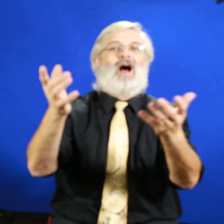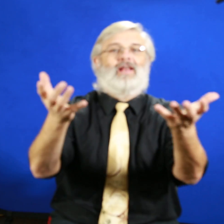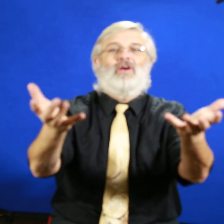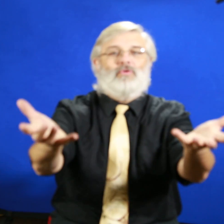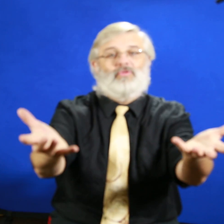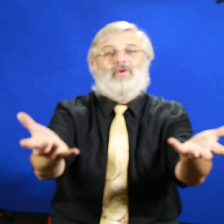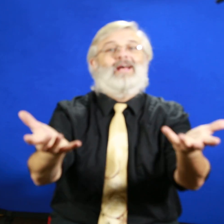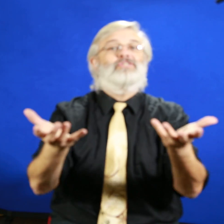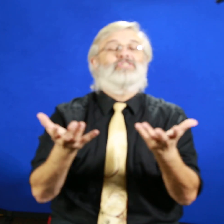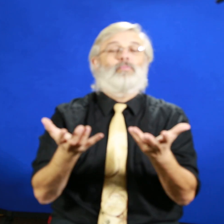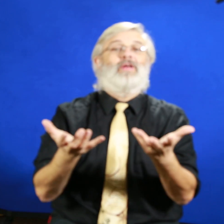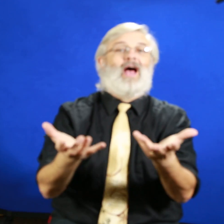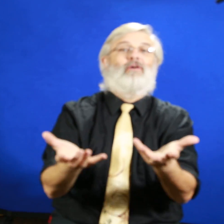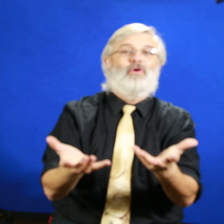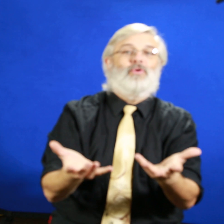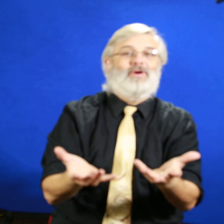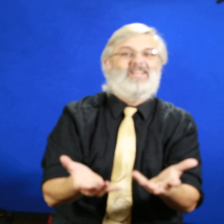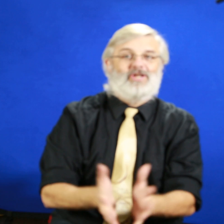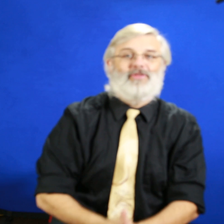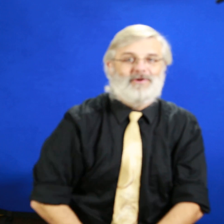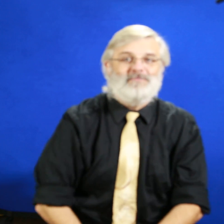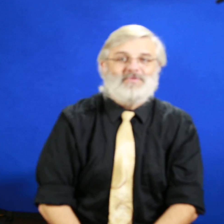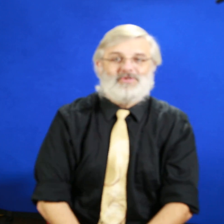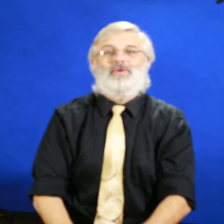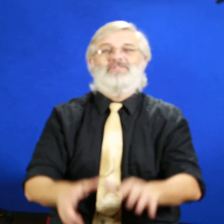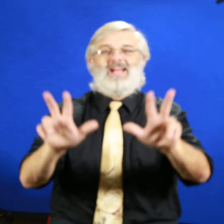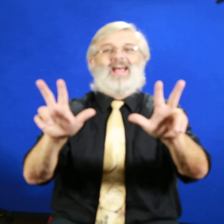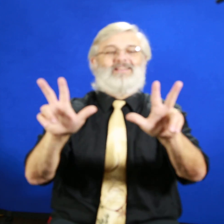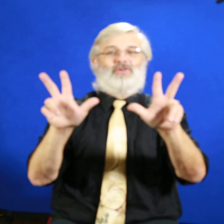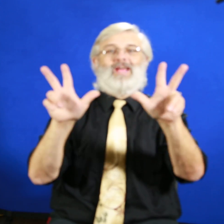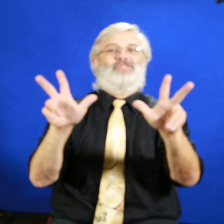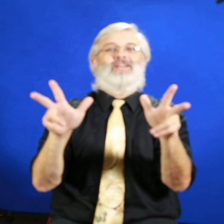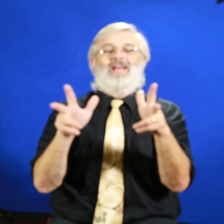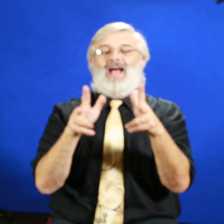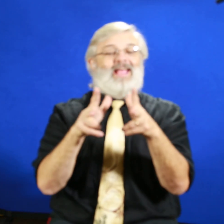God, the relationship we have with each other. So when you take that creation,